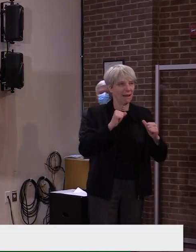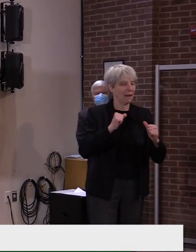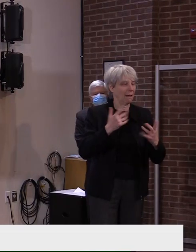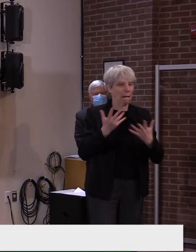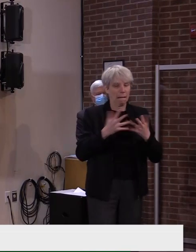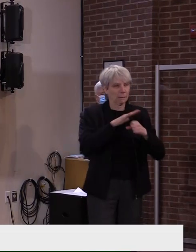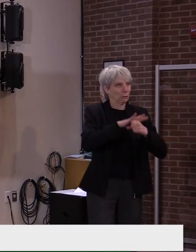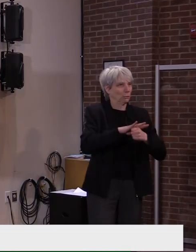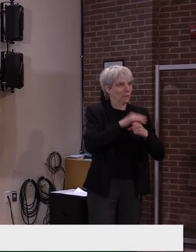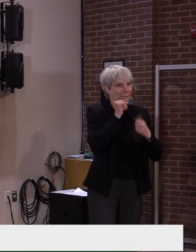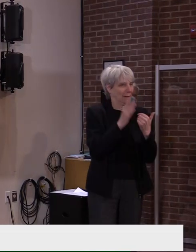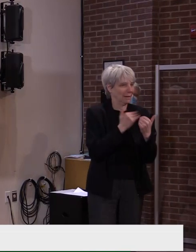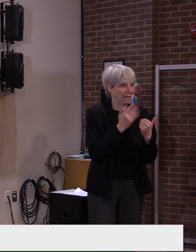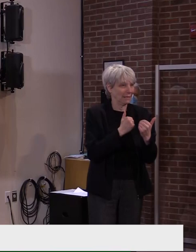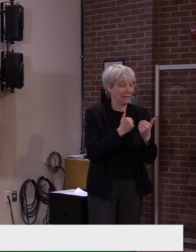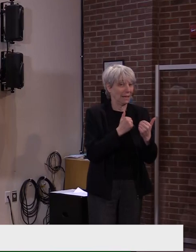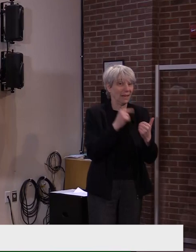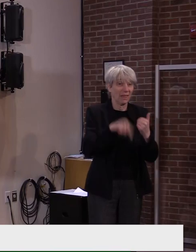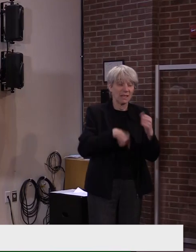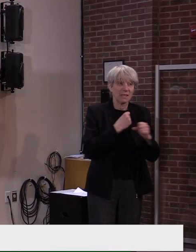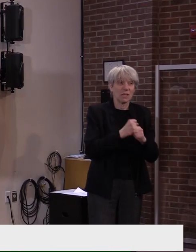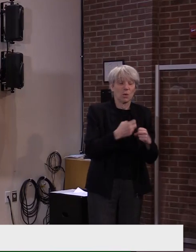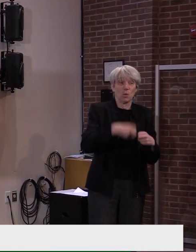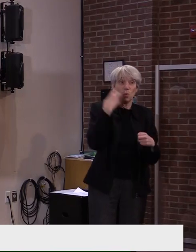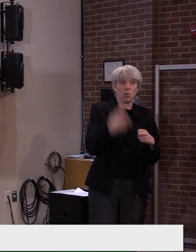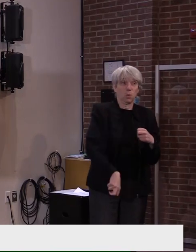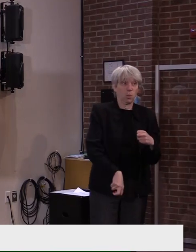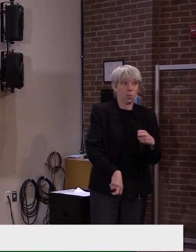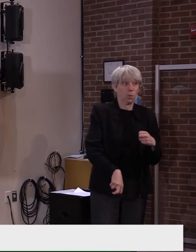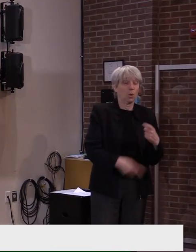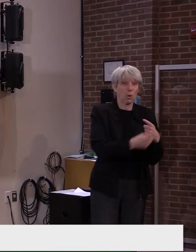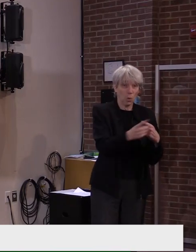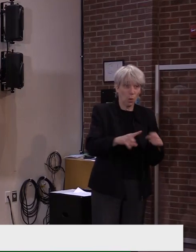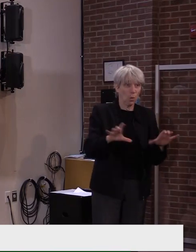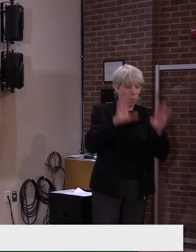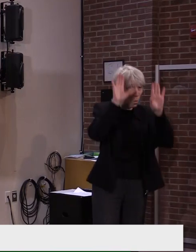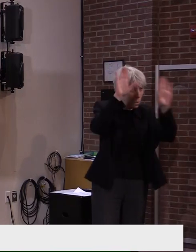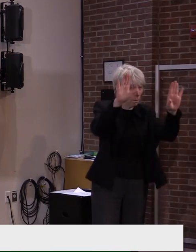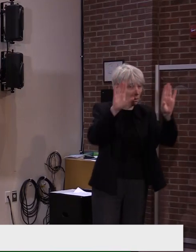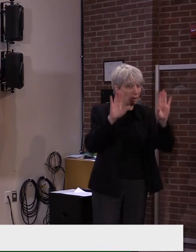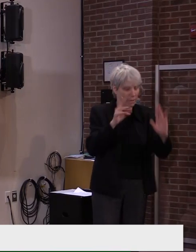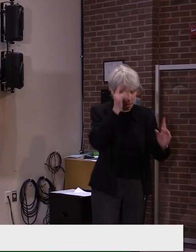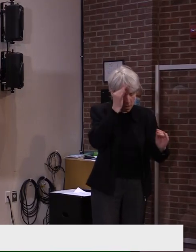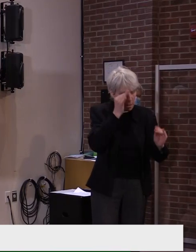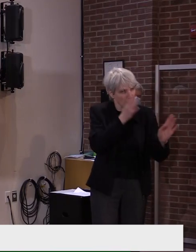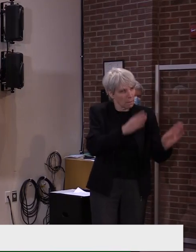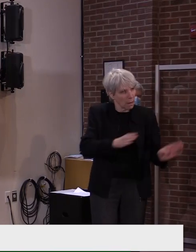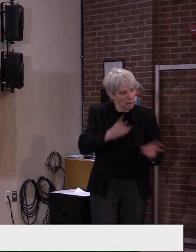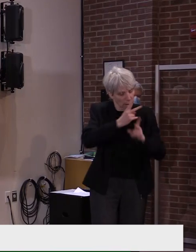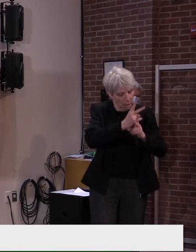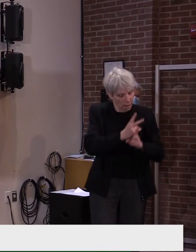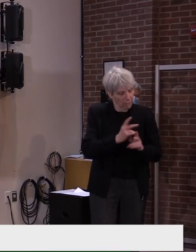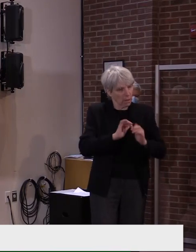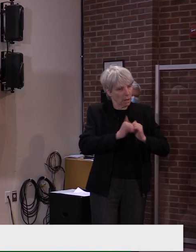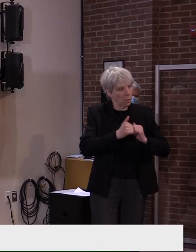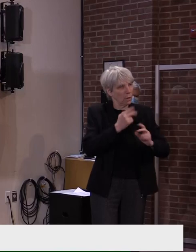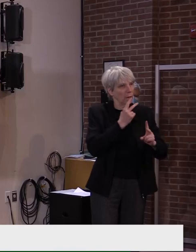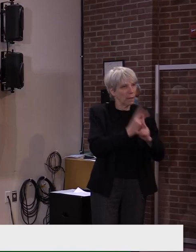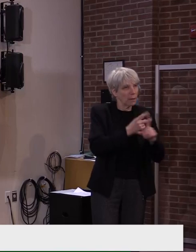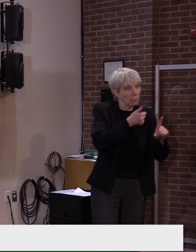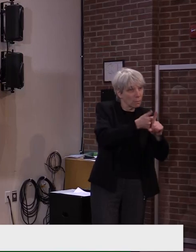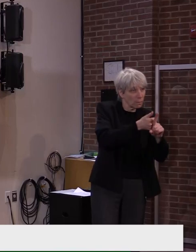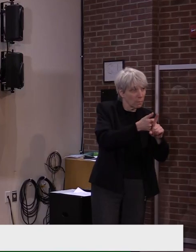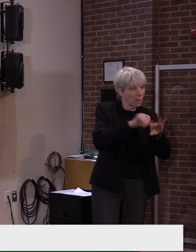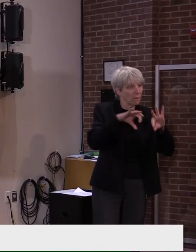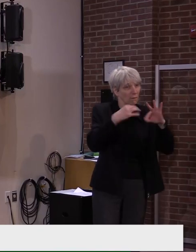up to take all the actions that were needed to keep your families, friends, and loved ones as safe as possible. Taking